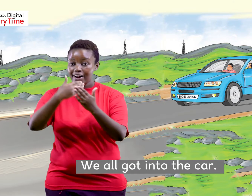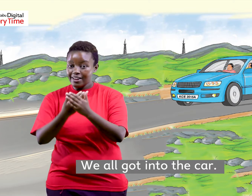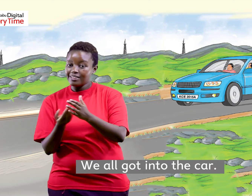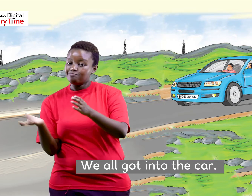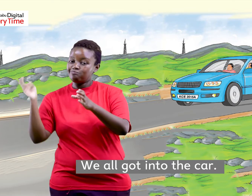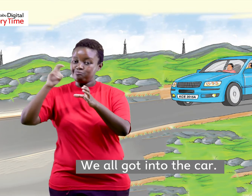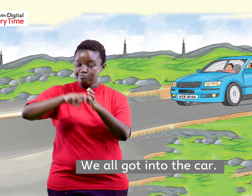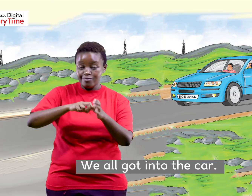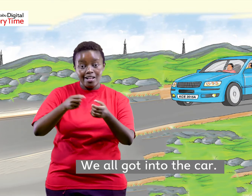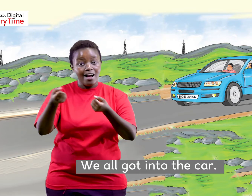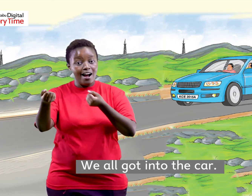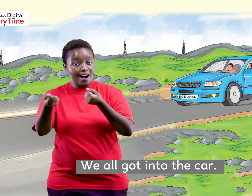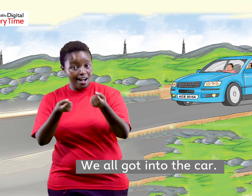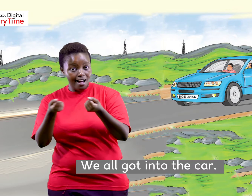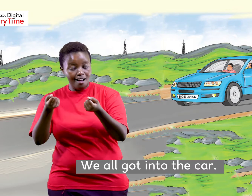We all got into the car.